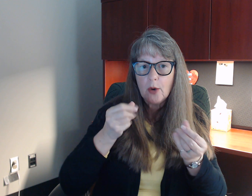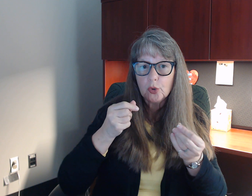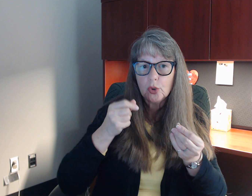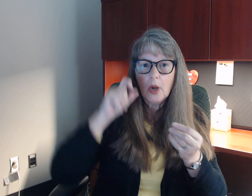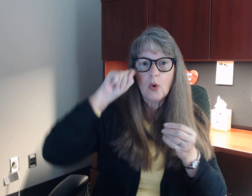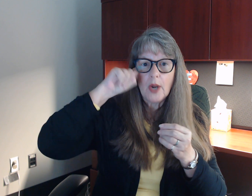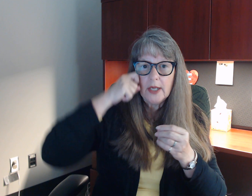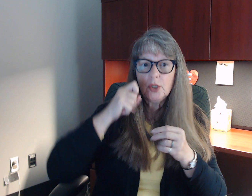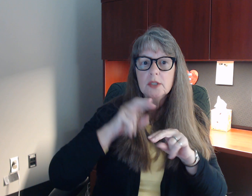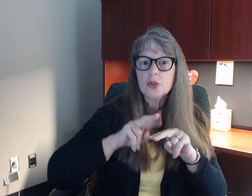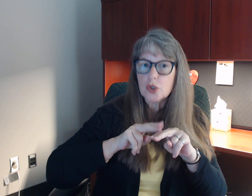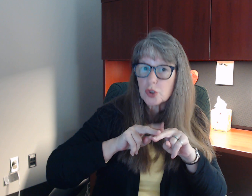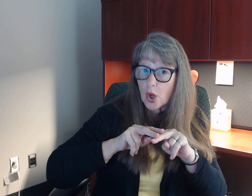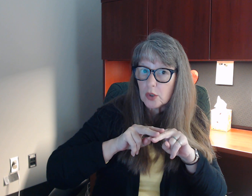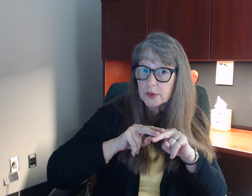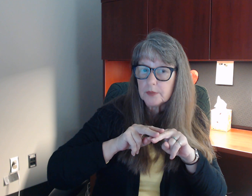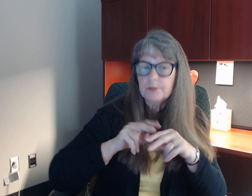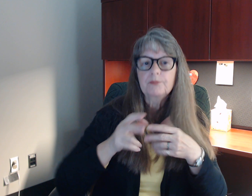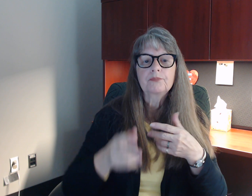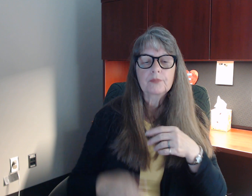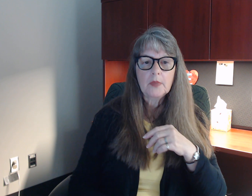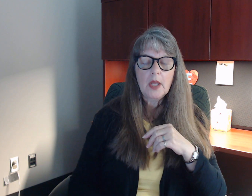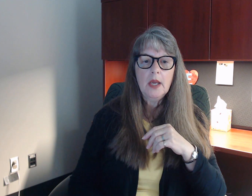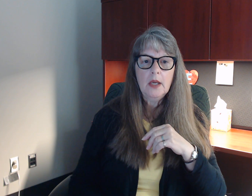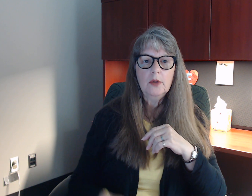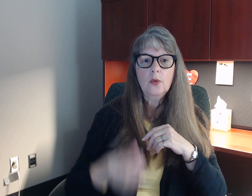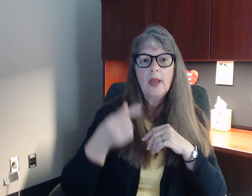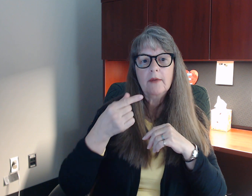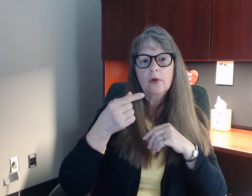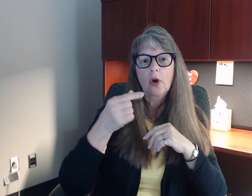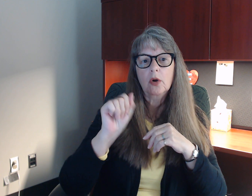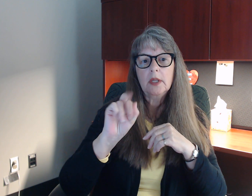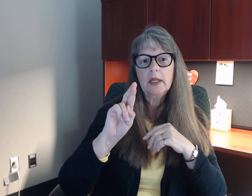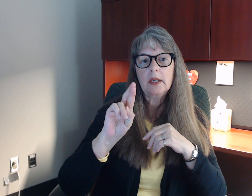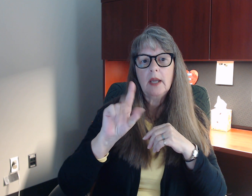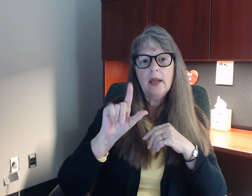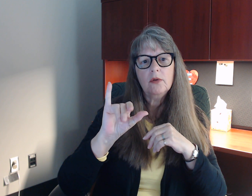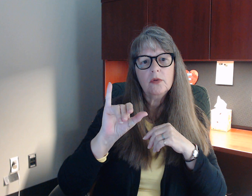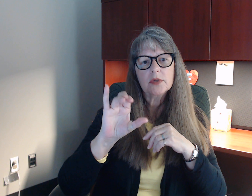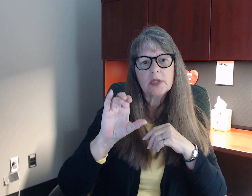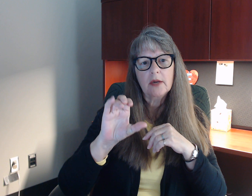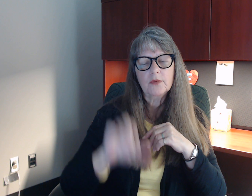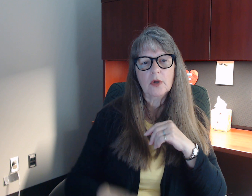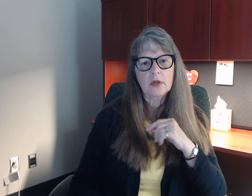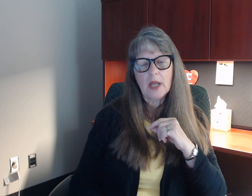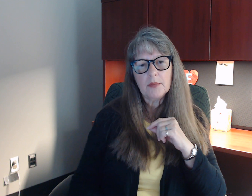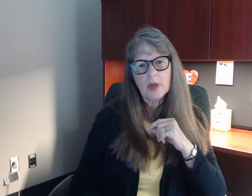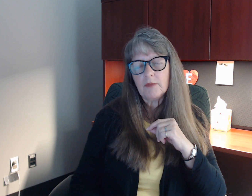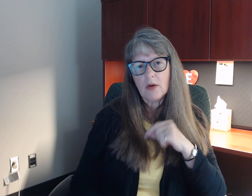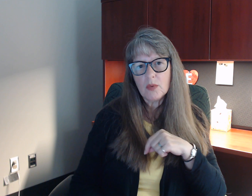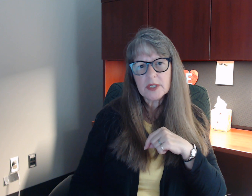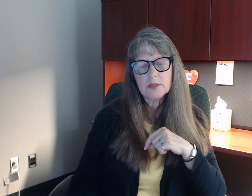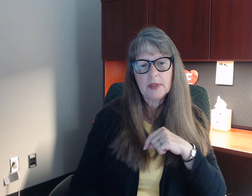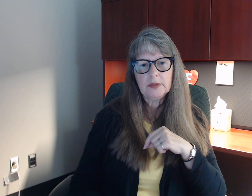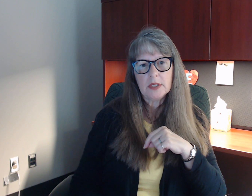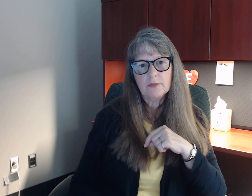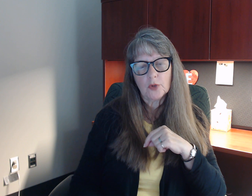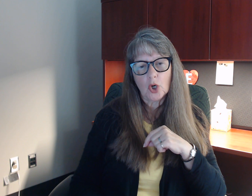powder or onion salt. You would have garlic. I don't know the sign for garlic. I've always spelled it for